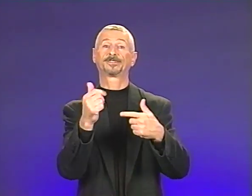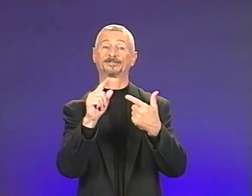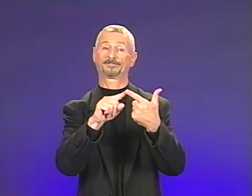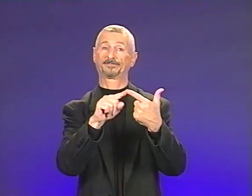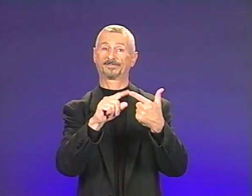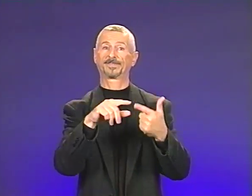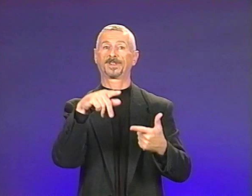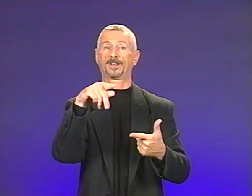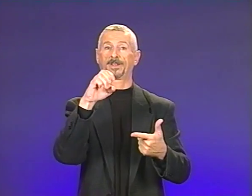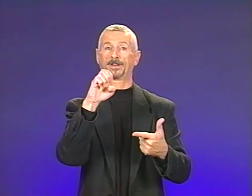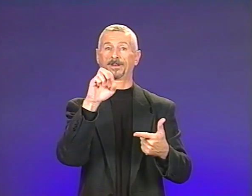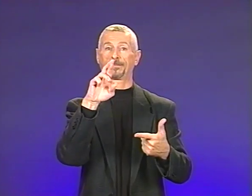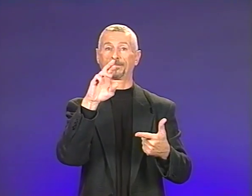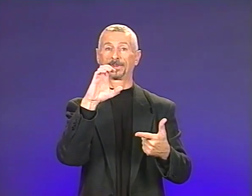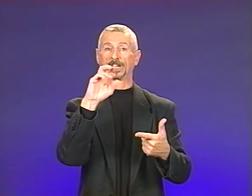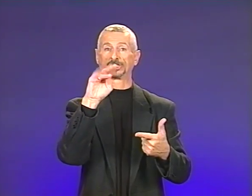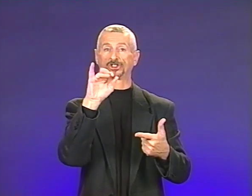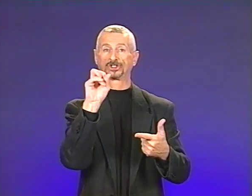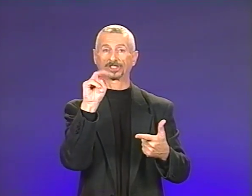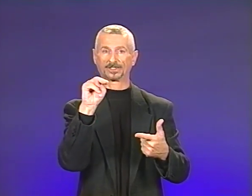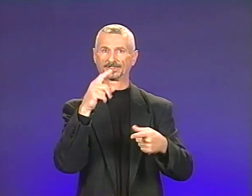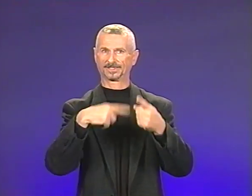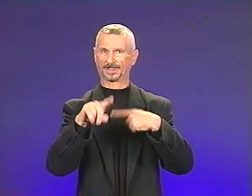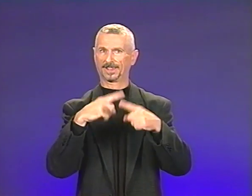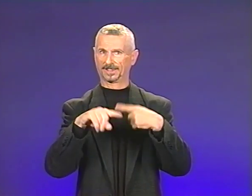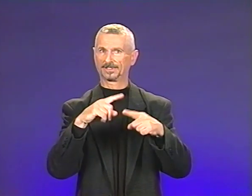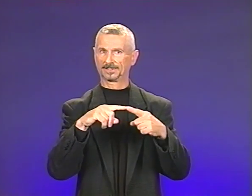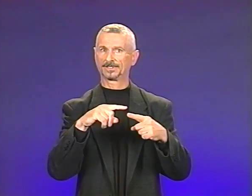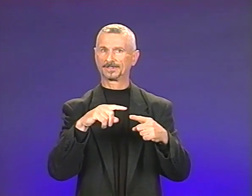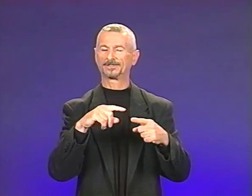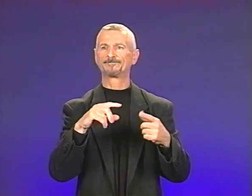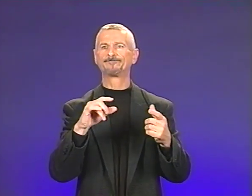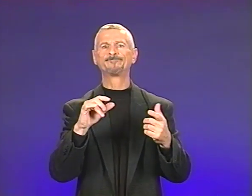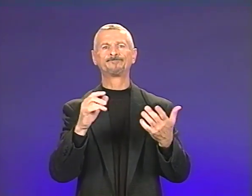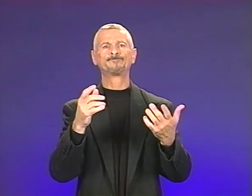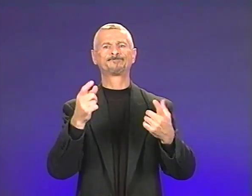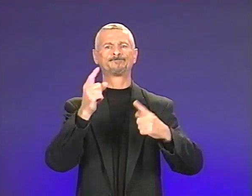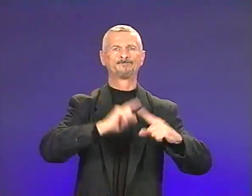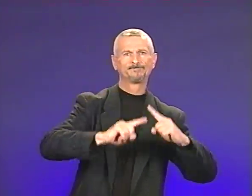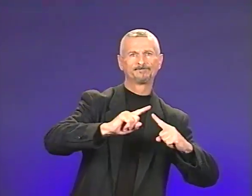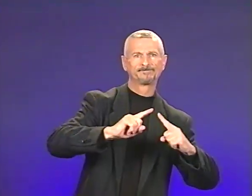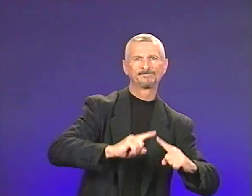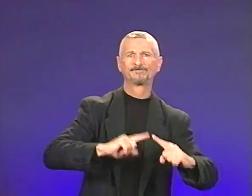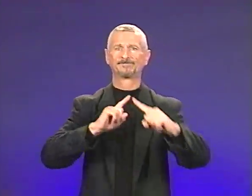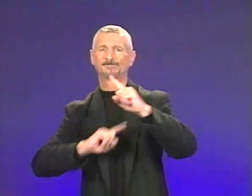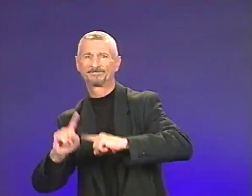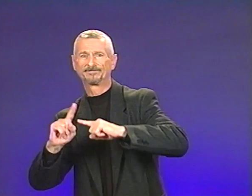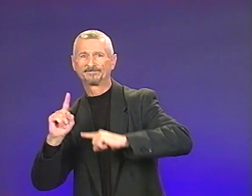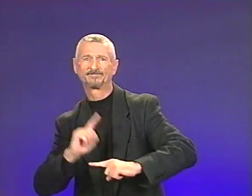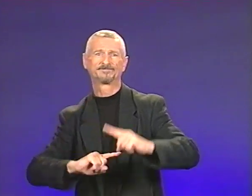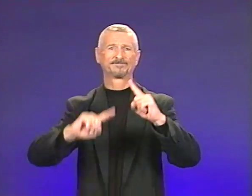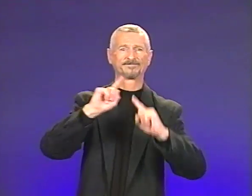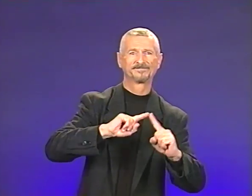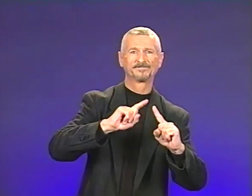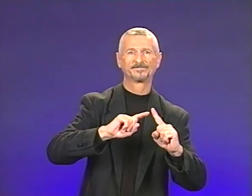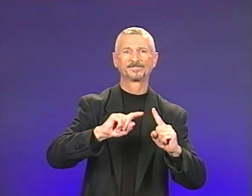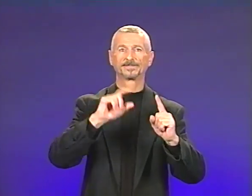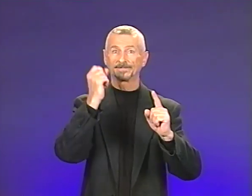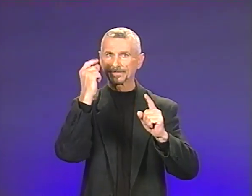form. Another example of an ASL art form is percussion signing. A performer signs in a very